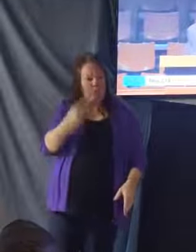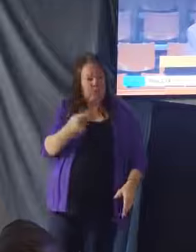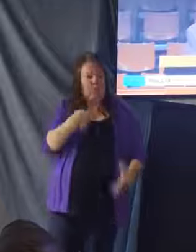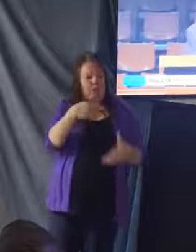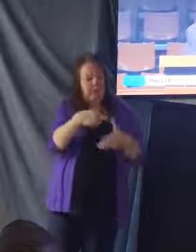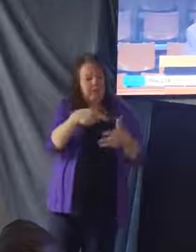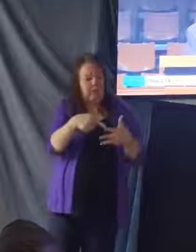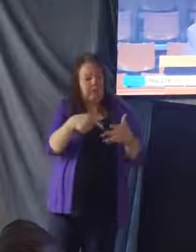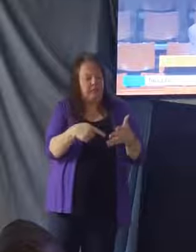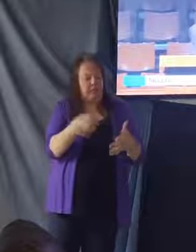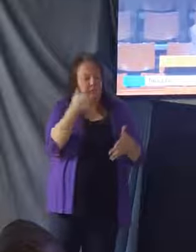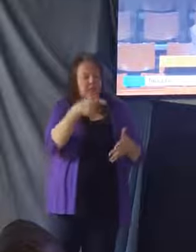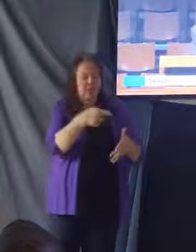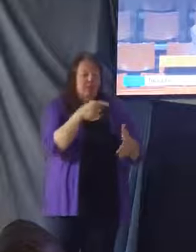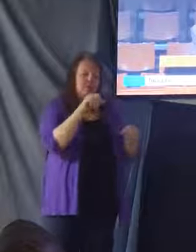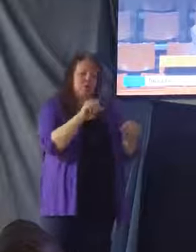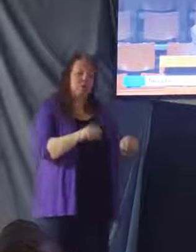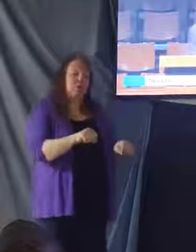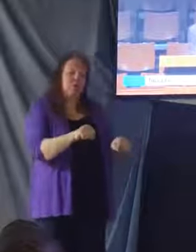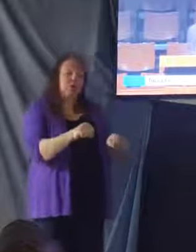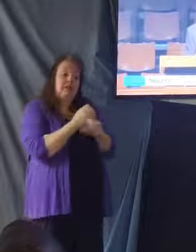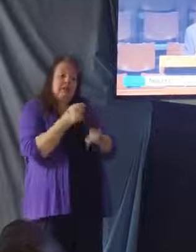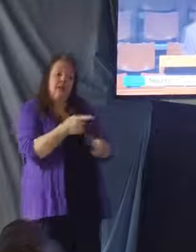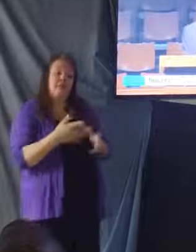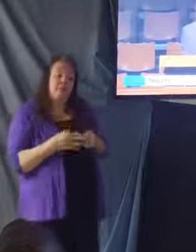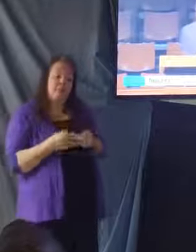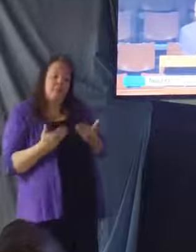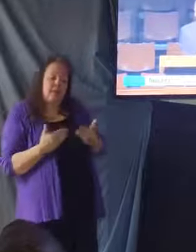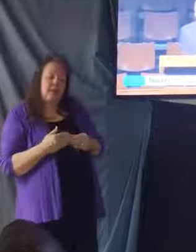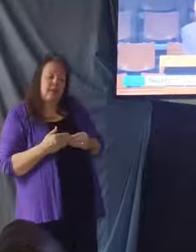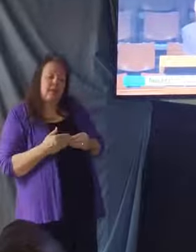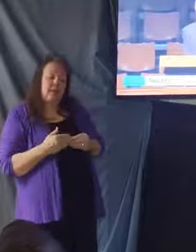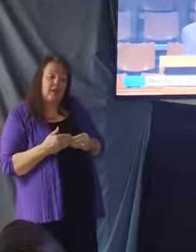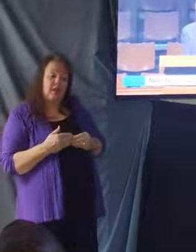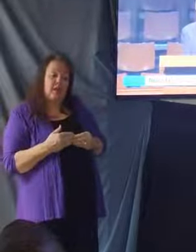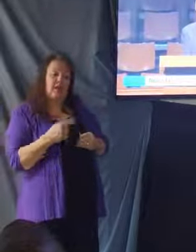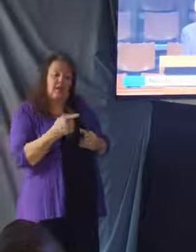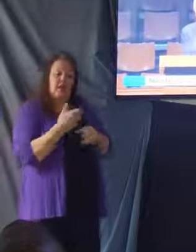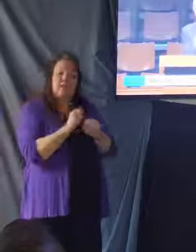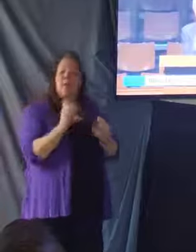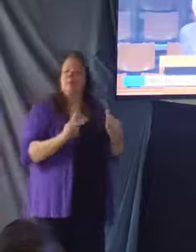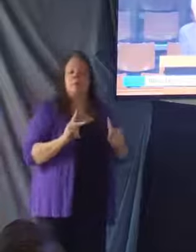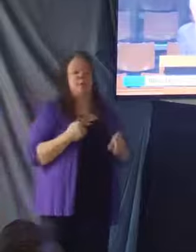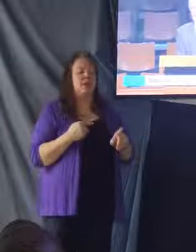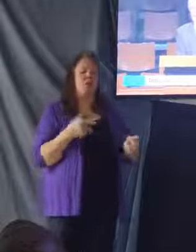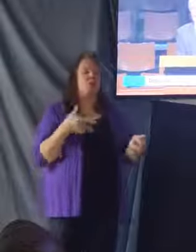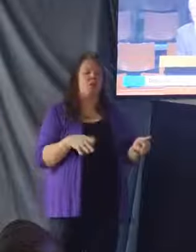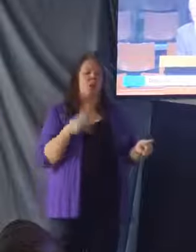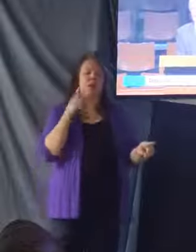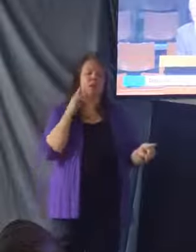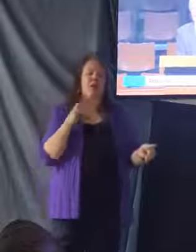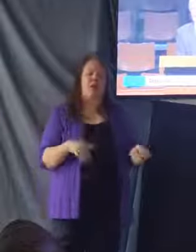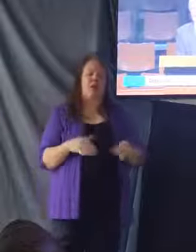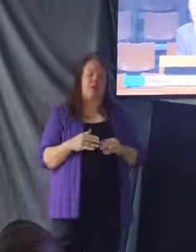this because it could rescue you. In fact, it has rescued people, but I know you don't want to hear